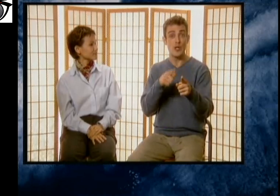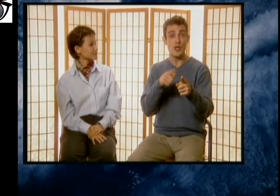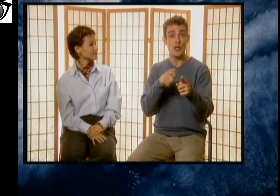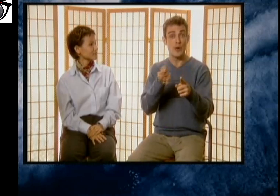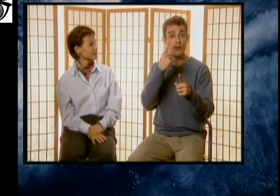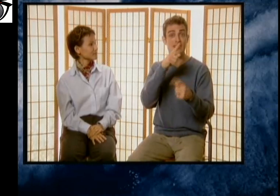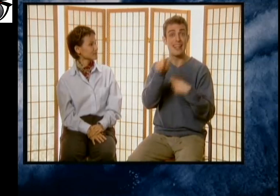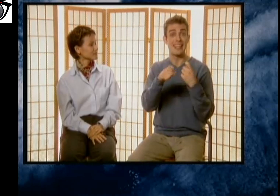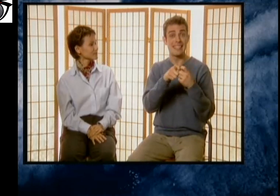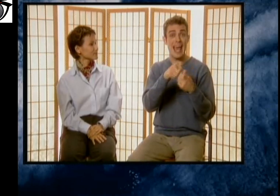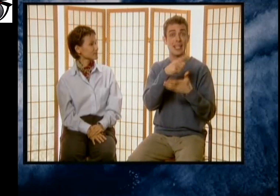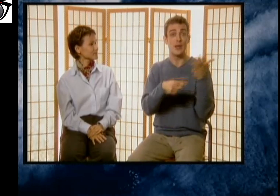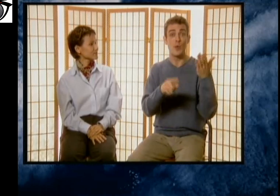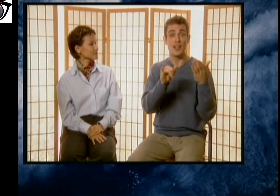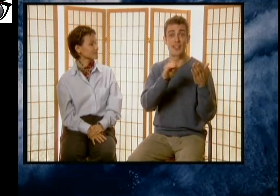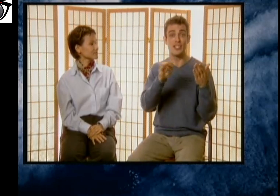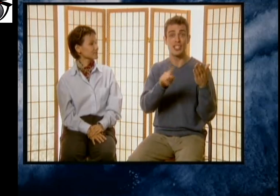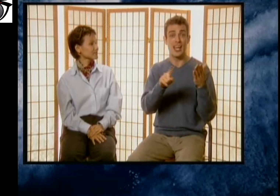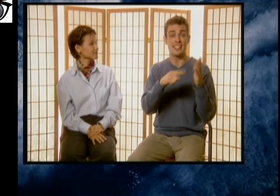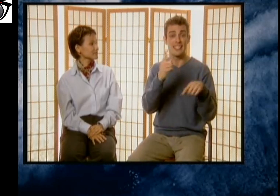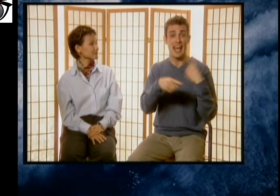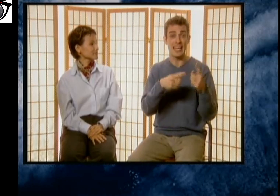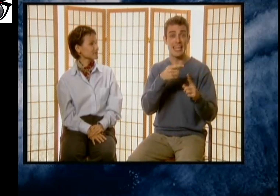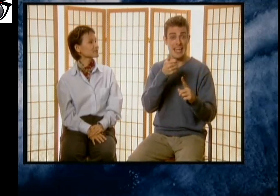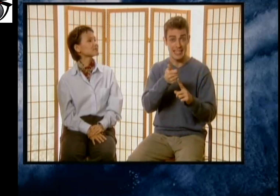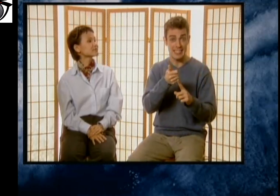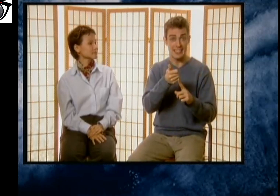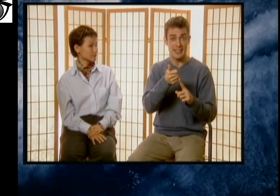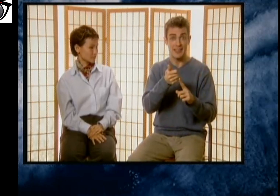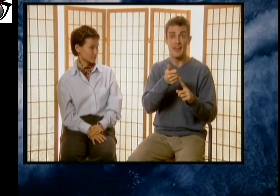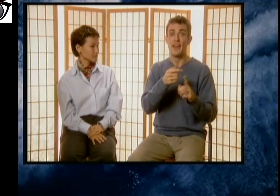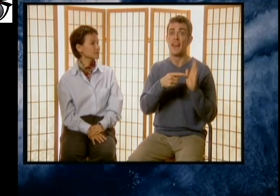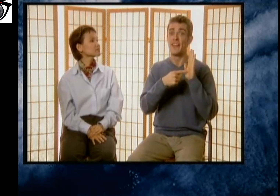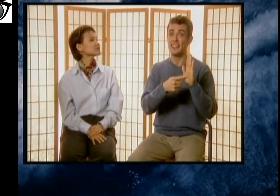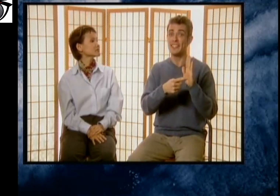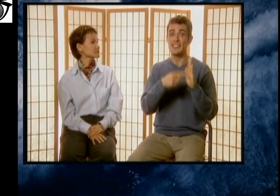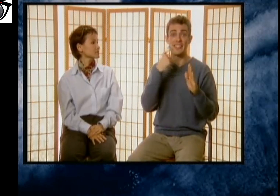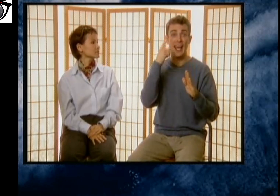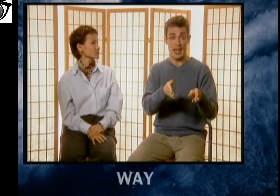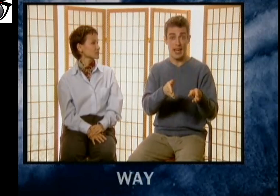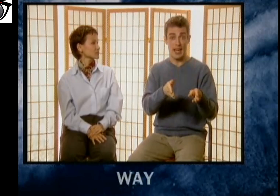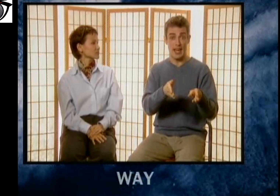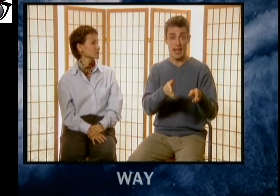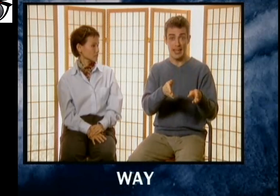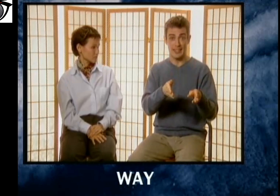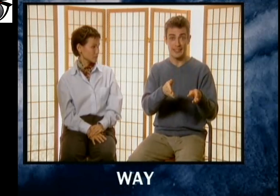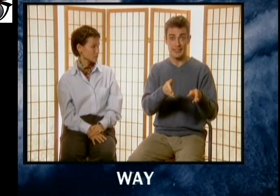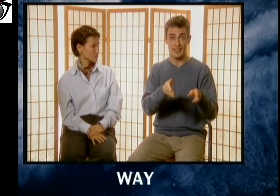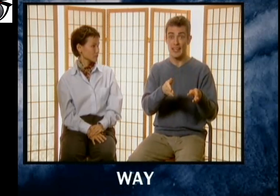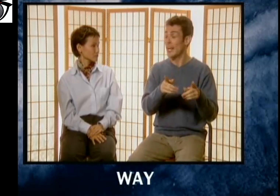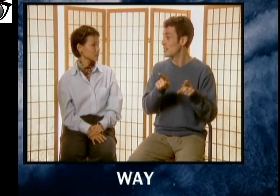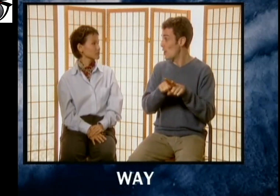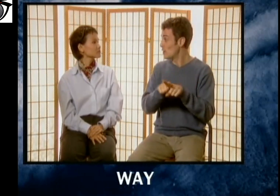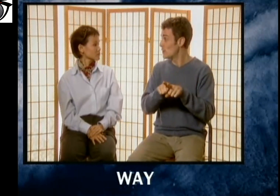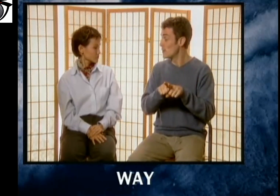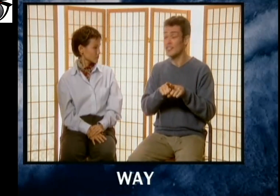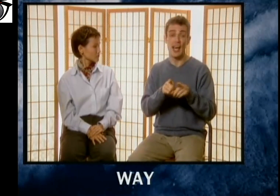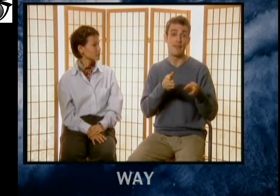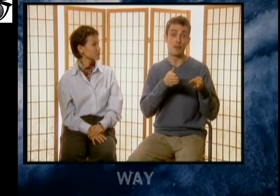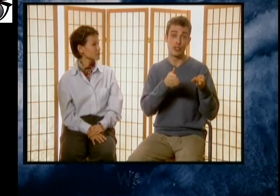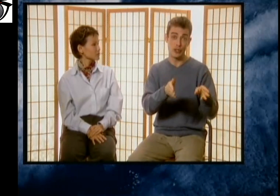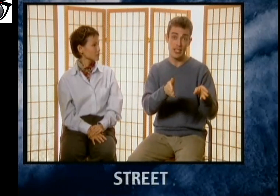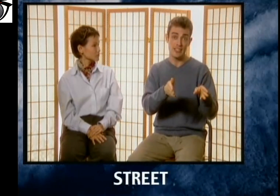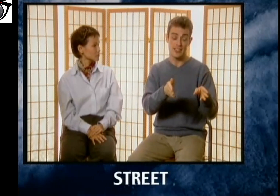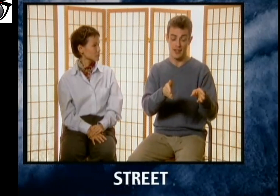some examples so that you understand exactly what initialized signing is. This is the sign for way. It's also